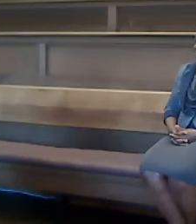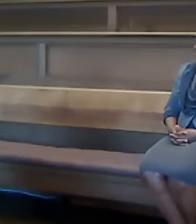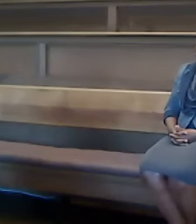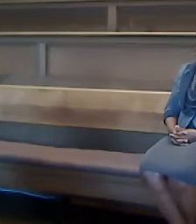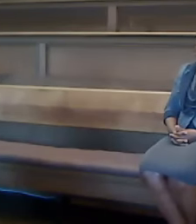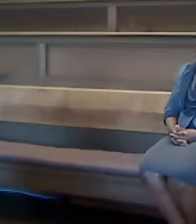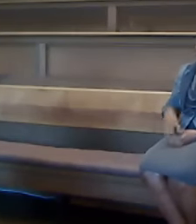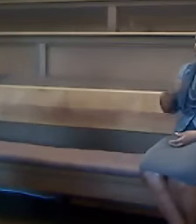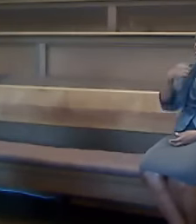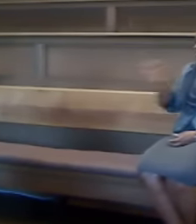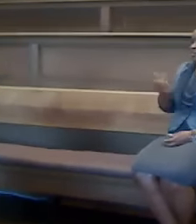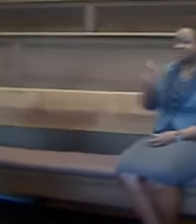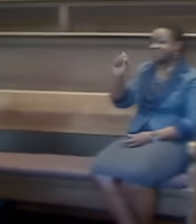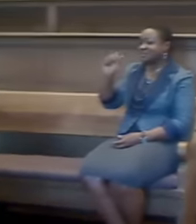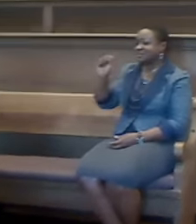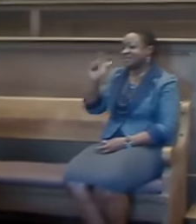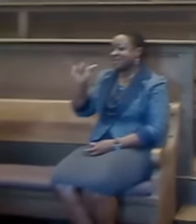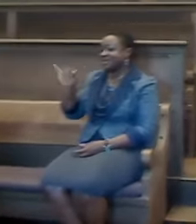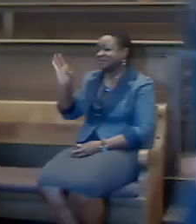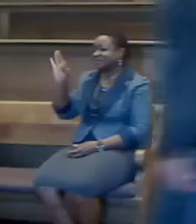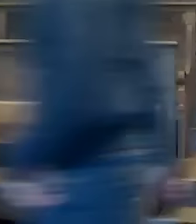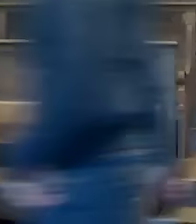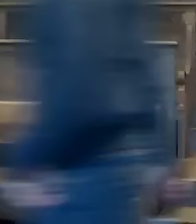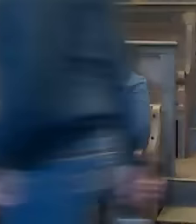Please, Sally Fallon Morell.